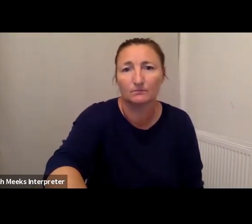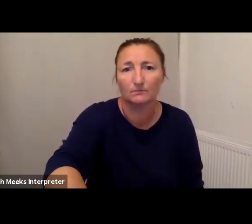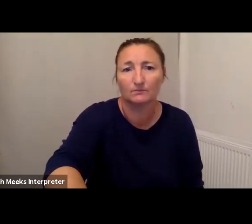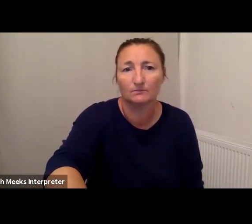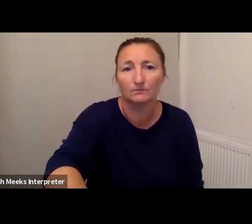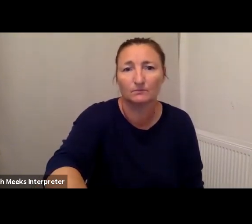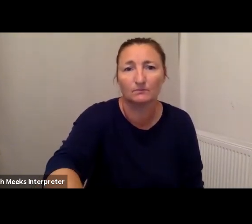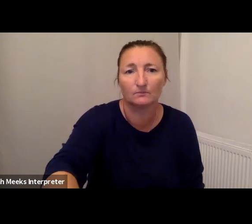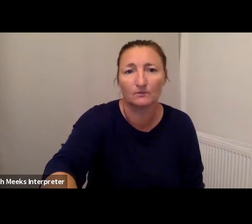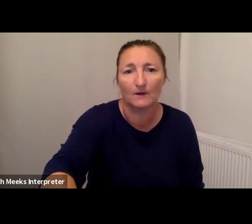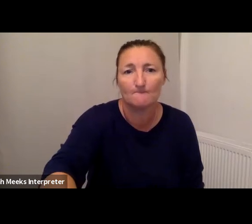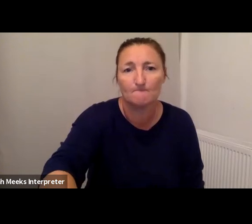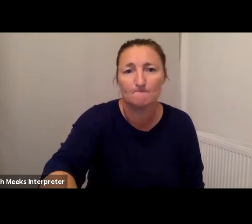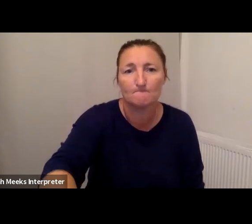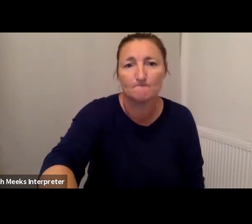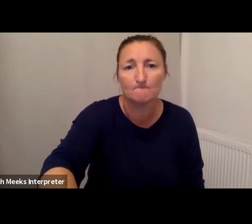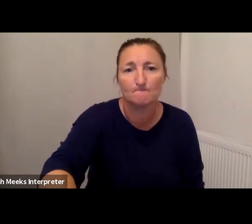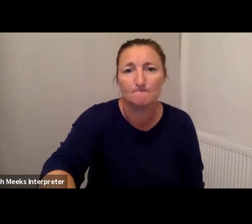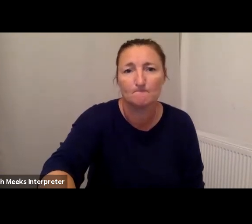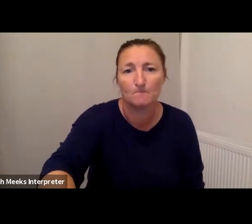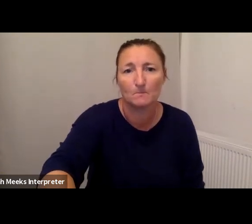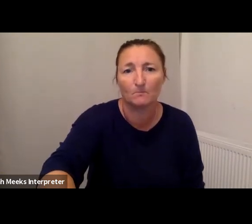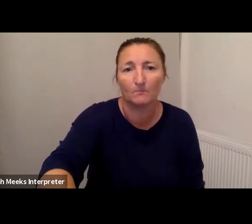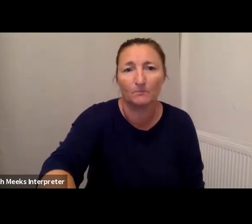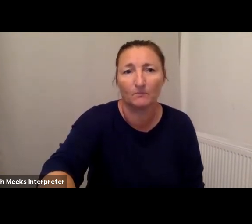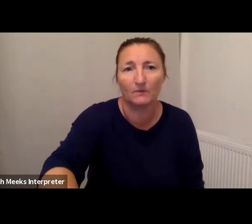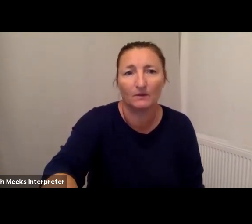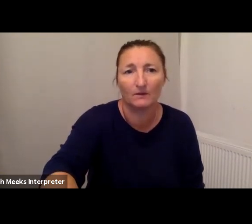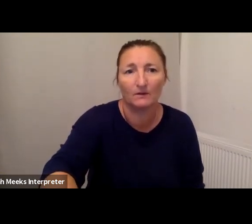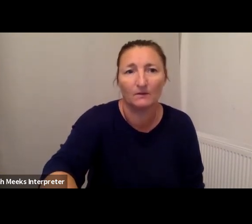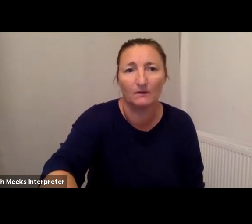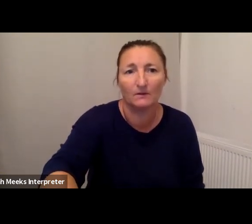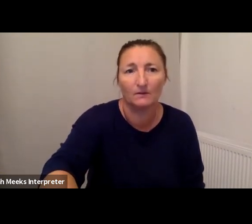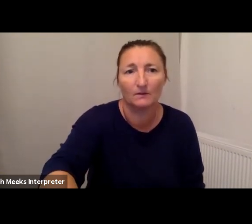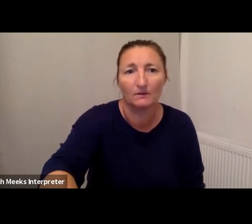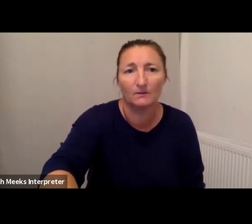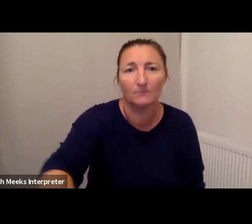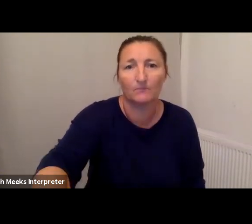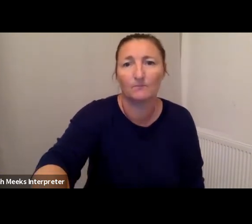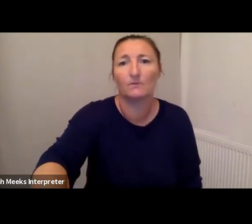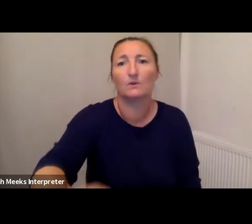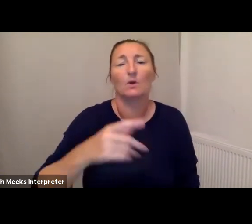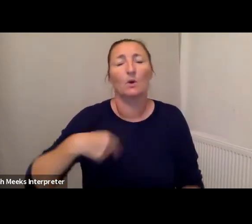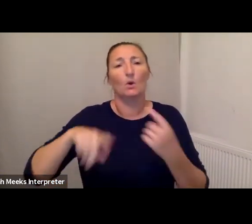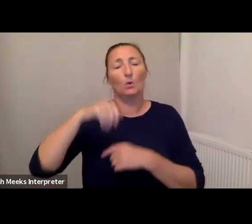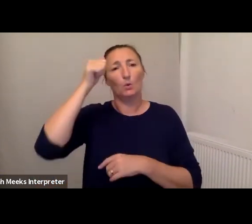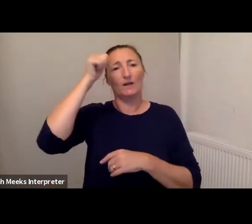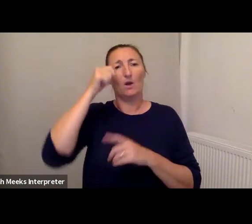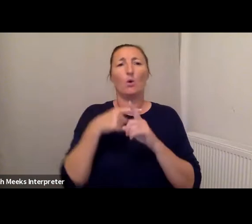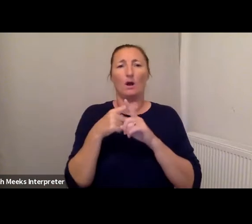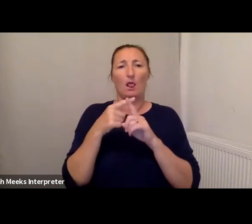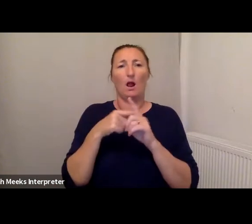So we know that climate-focused services, including information, have tended to, as Ash has already alluded